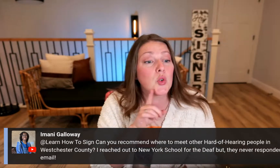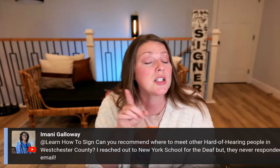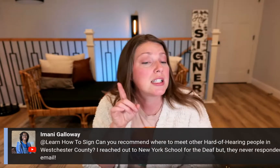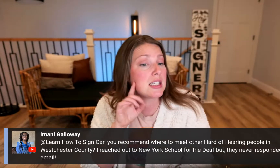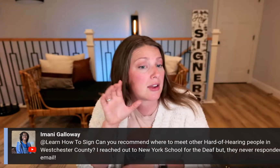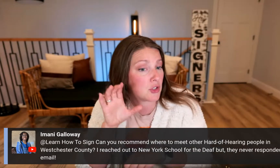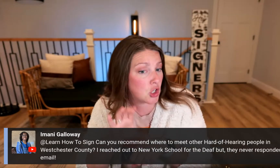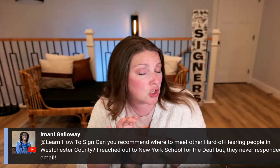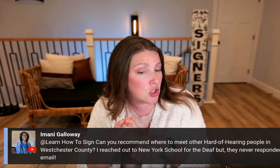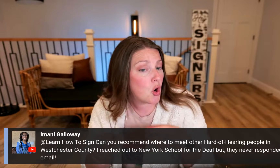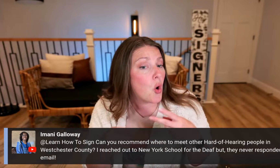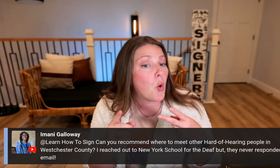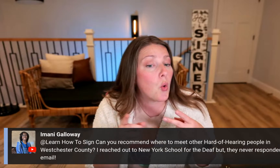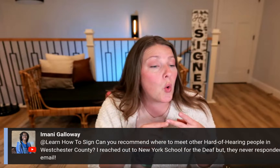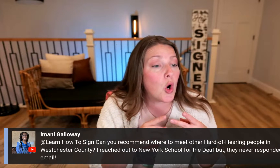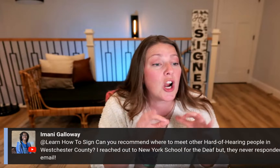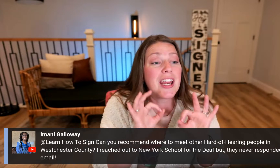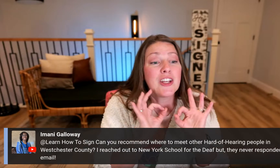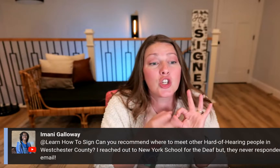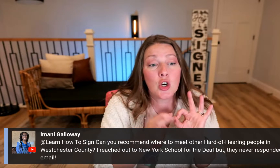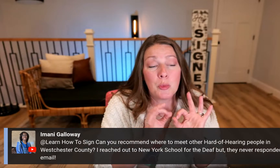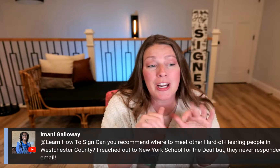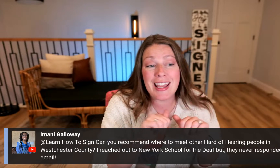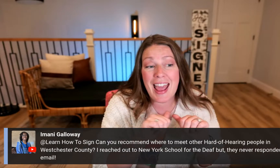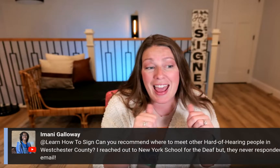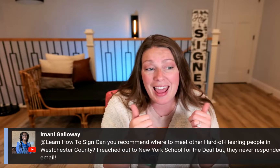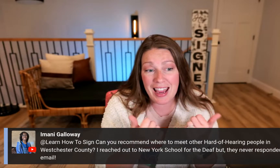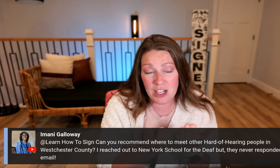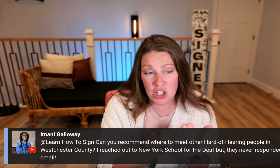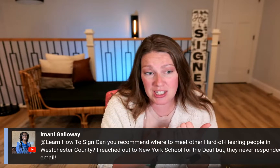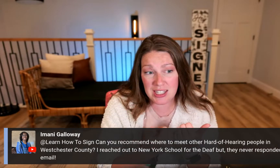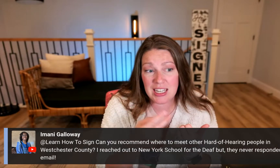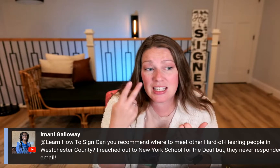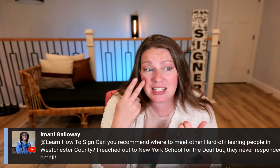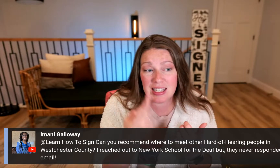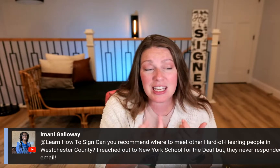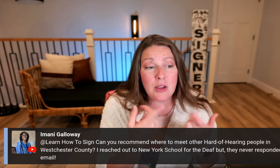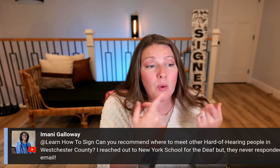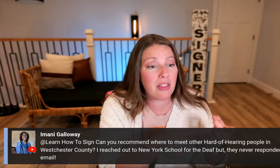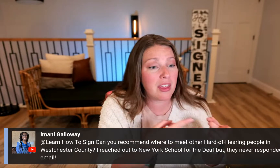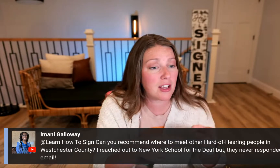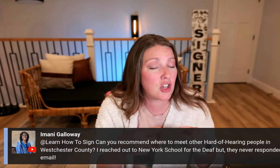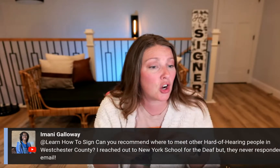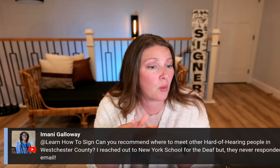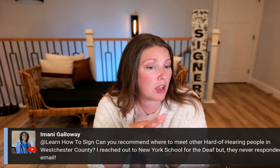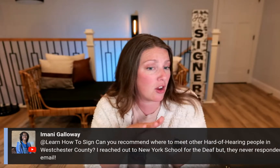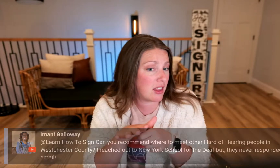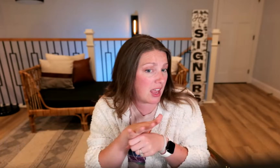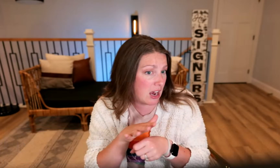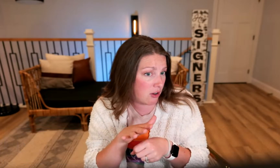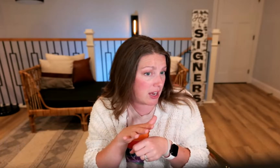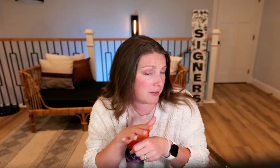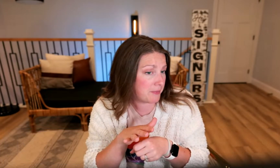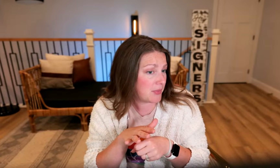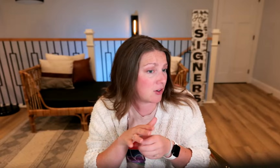local deaf church or an interpreting agency to see what things are going on in the area. All